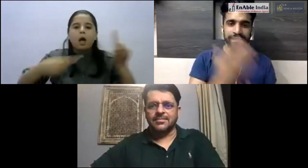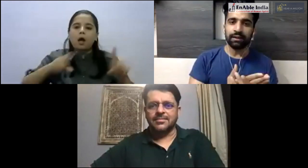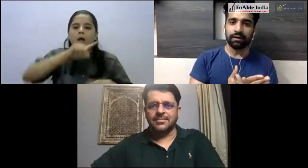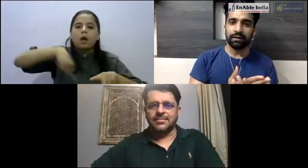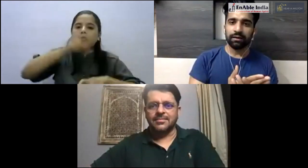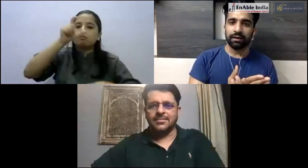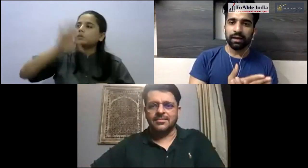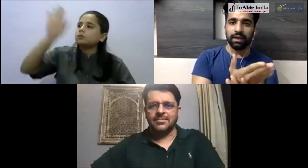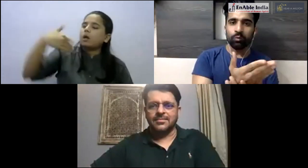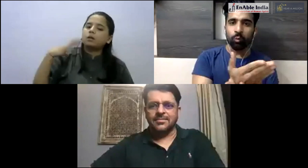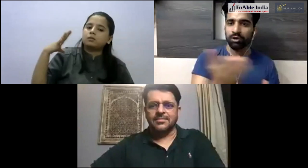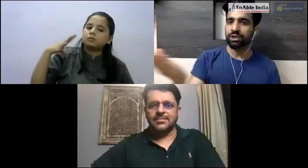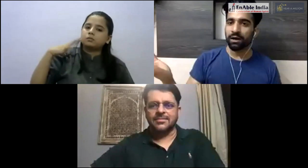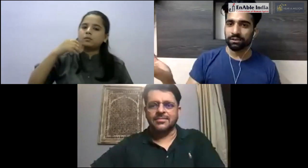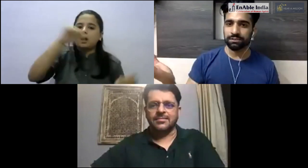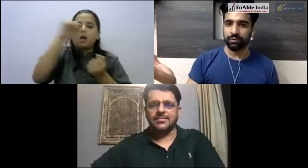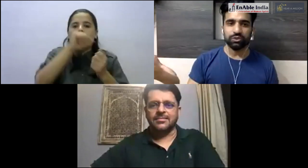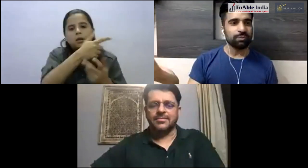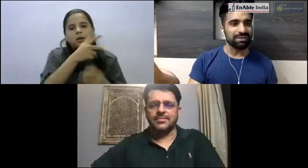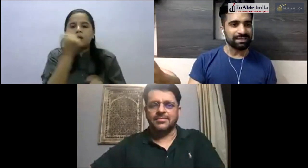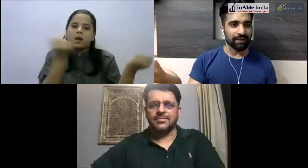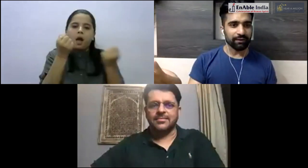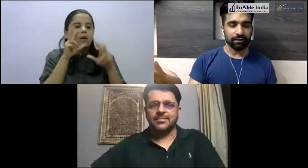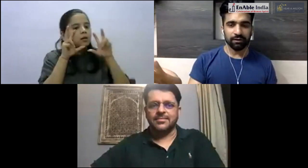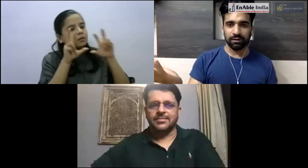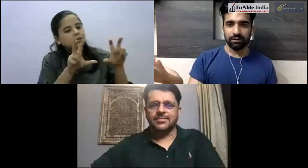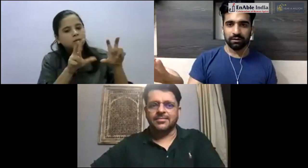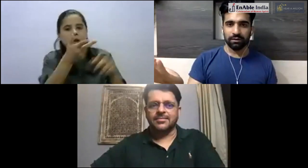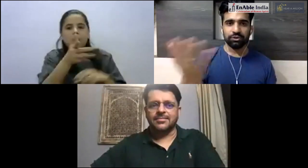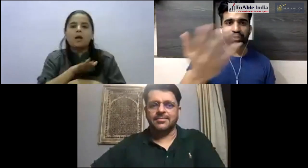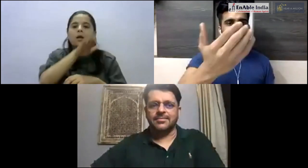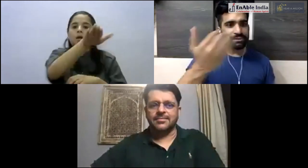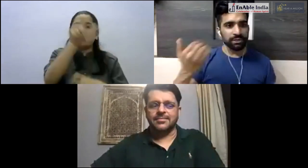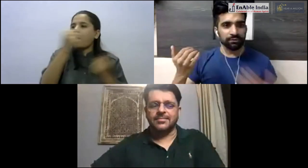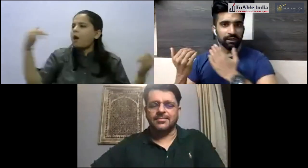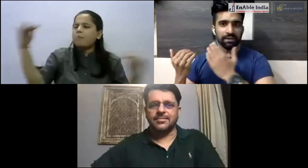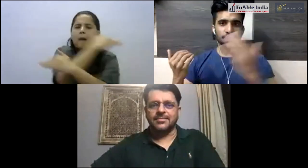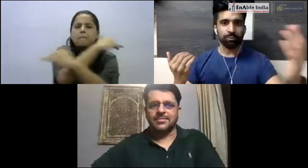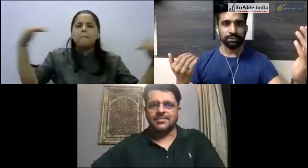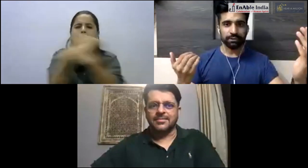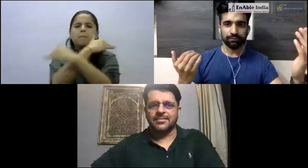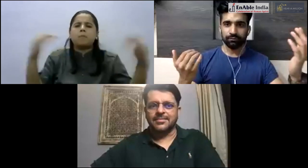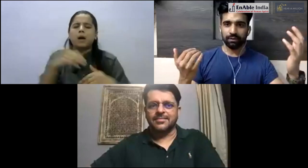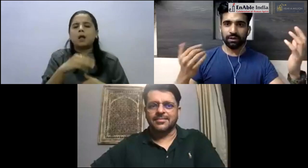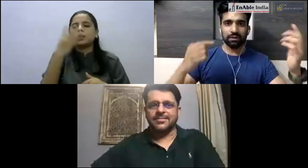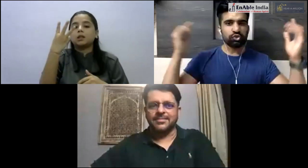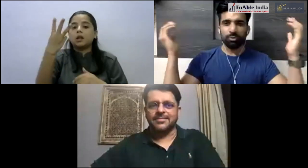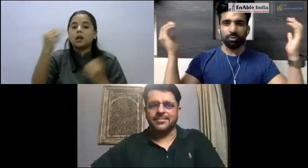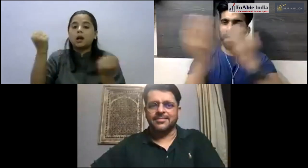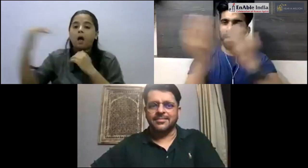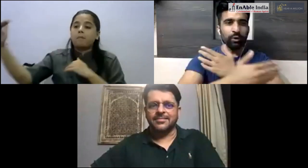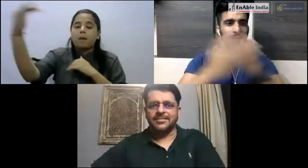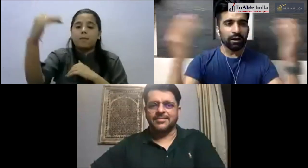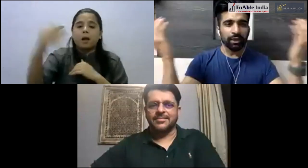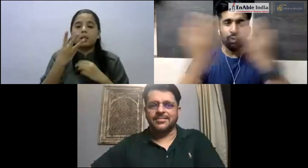sit there and watch the cars, because it's a busy highway. 3 lanes here, 3 lanes opposite. So many